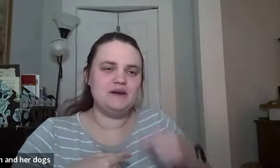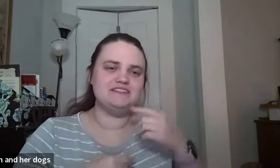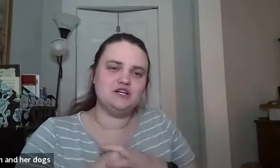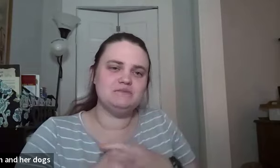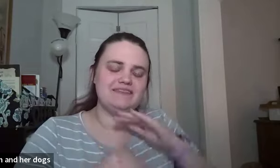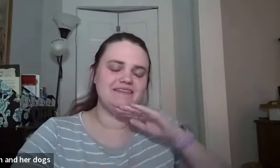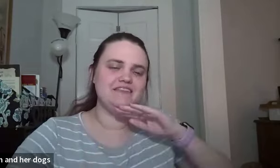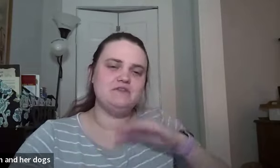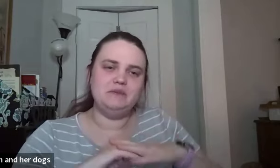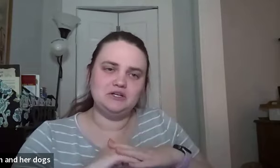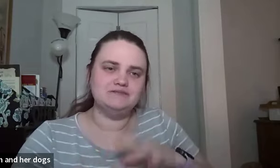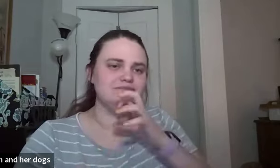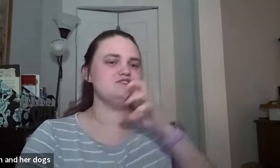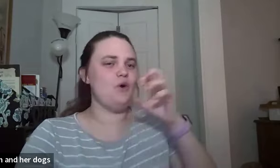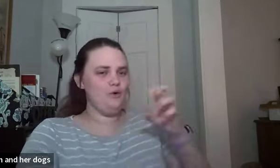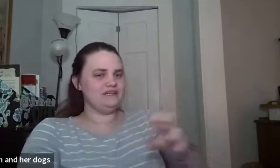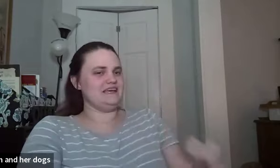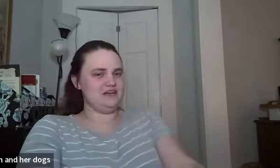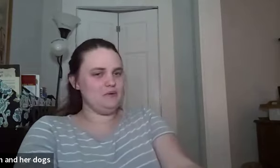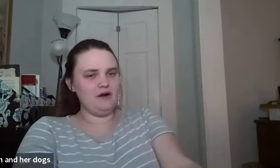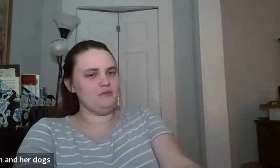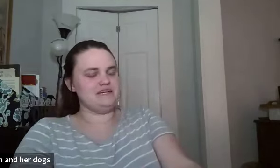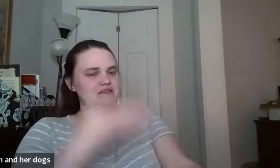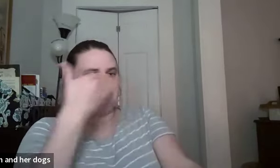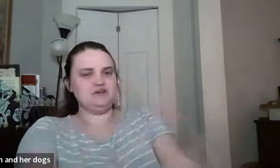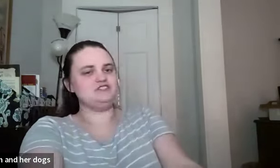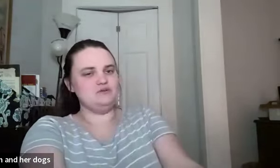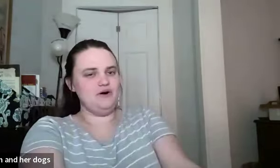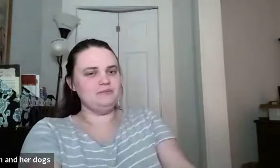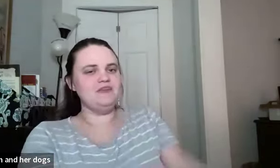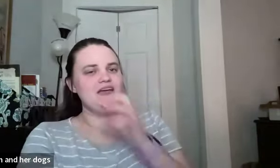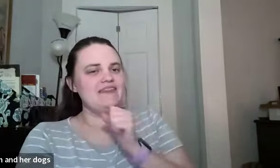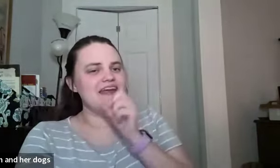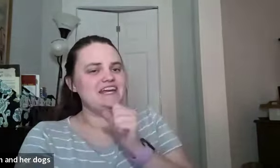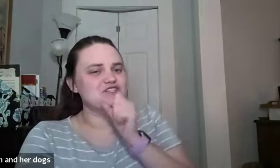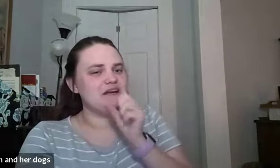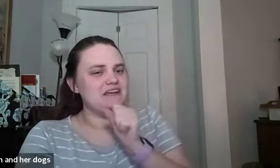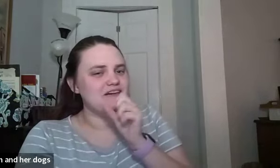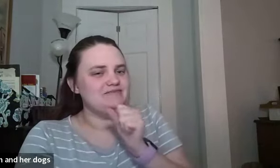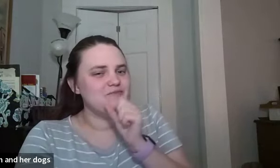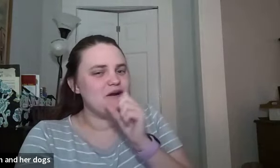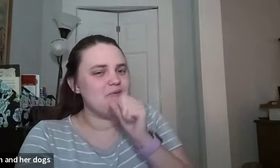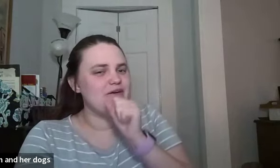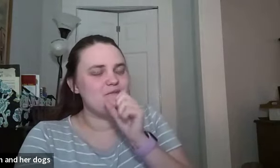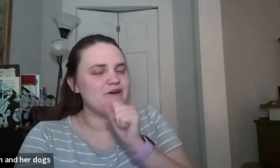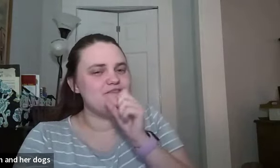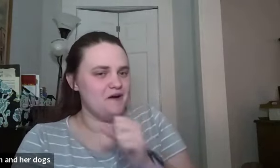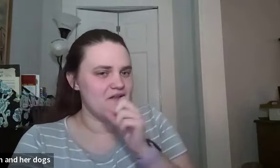by the length of the beard, because old is like going all the way down, like the beard is so long, and then age is right here. Where do you fall on